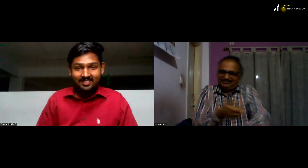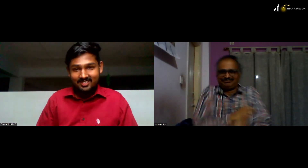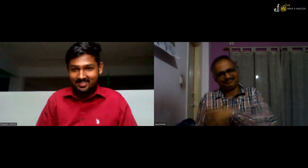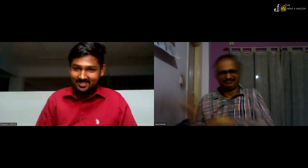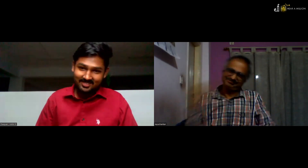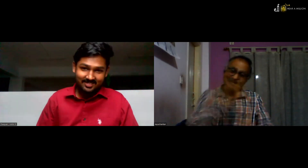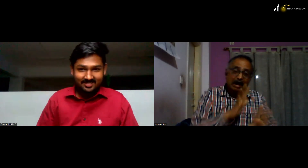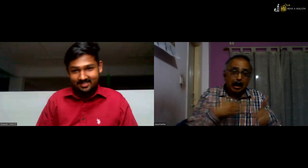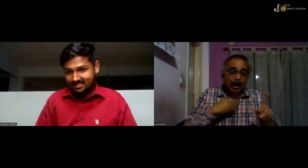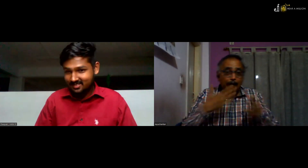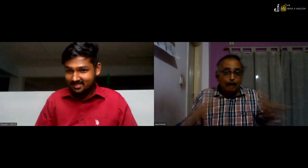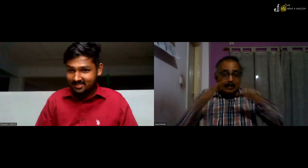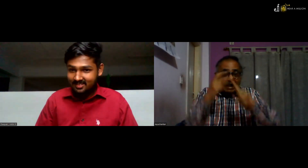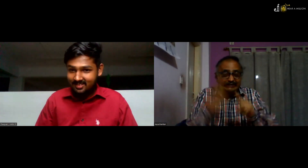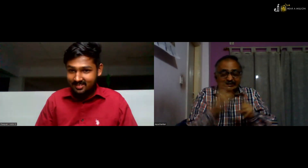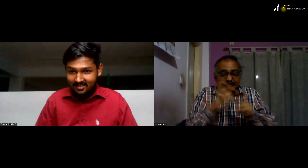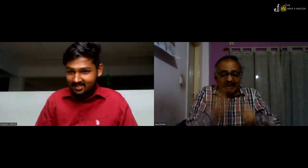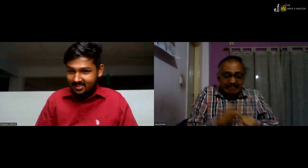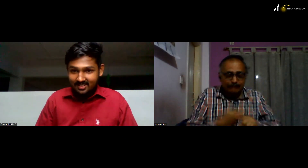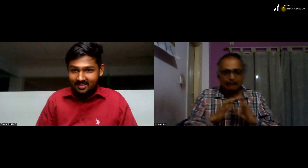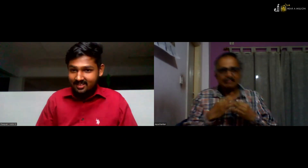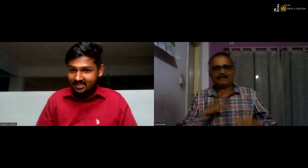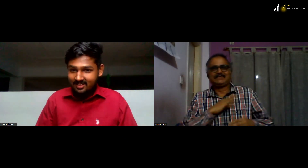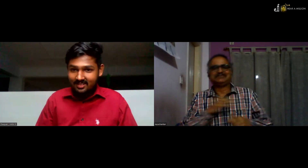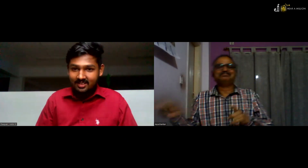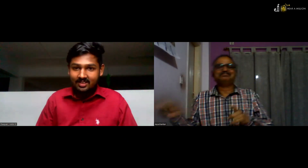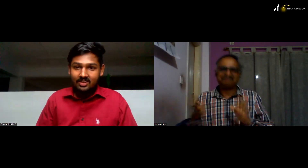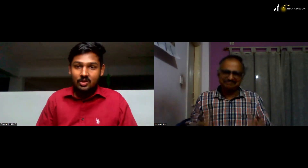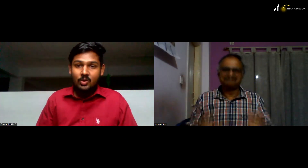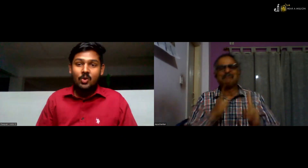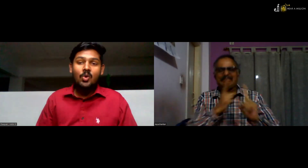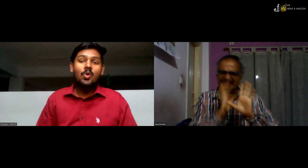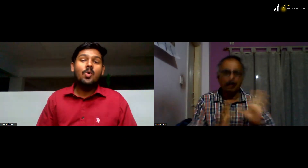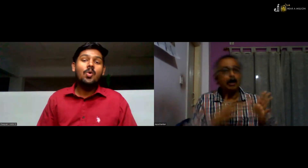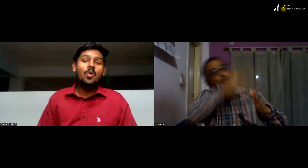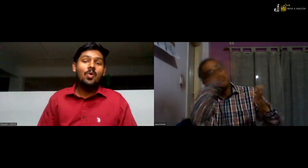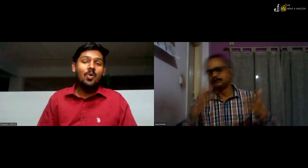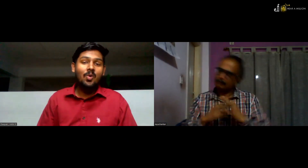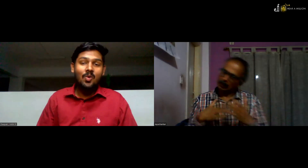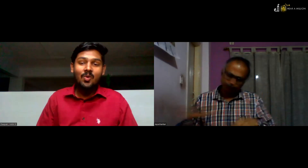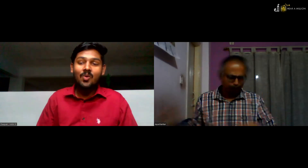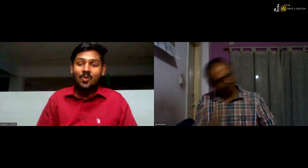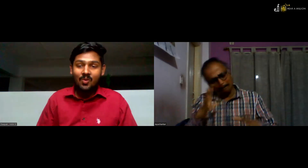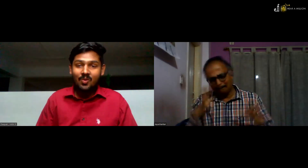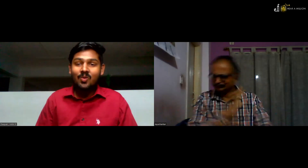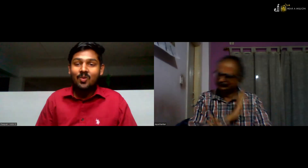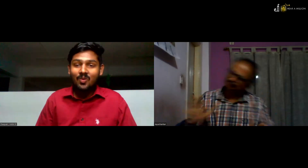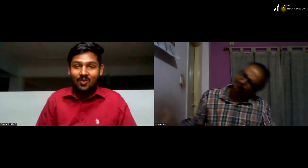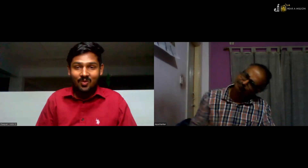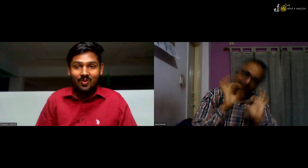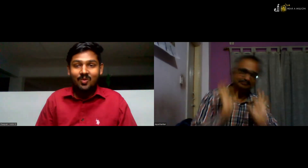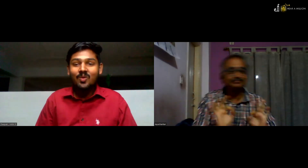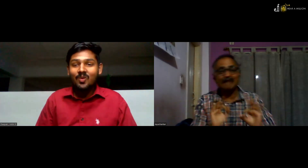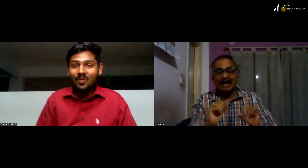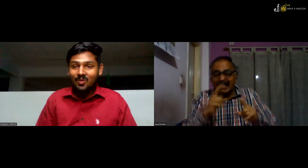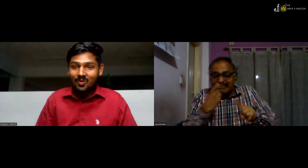when they are not coming along with me, they're feeling like they are missing something, and they just learn with this feeling, feeling of